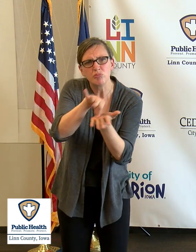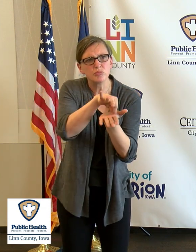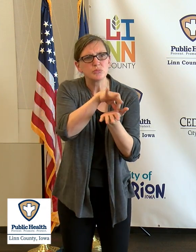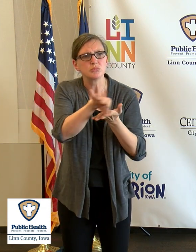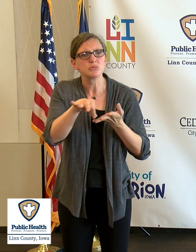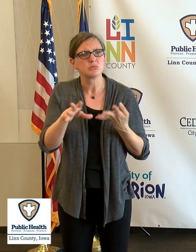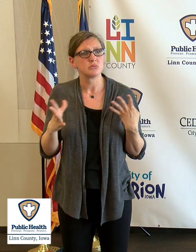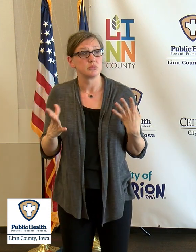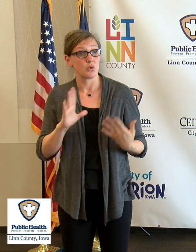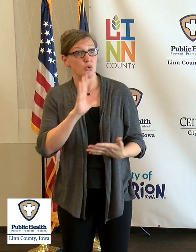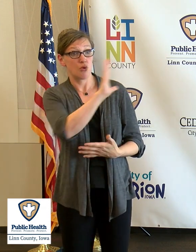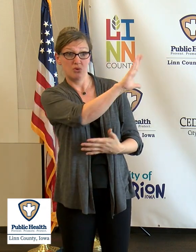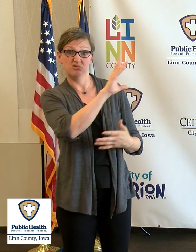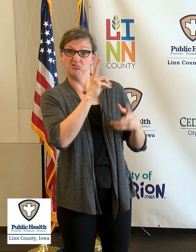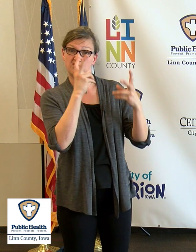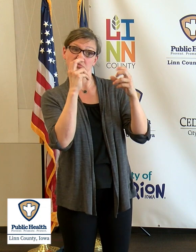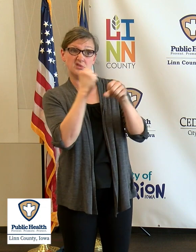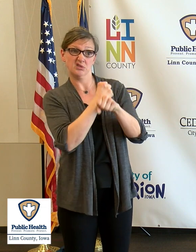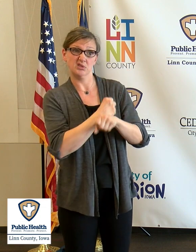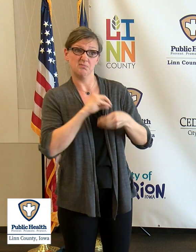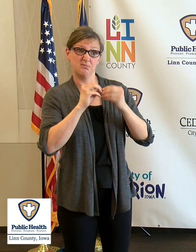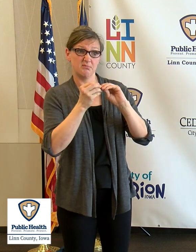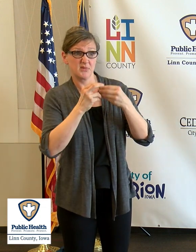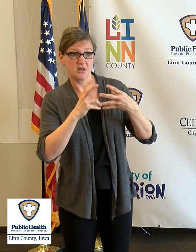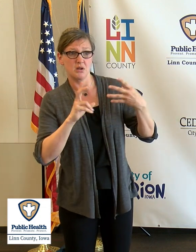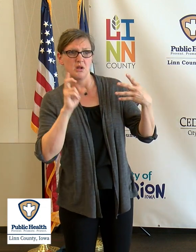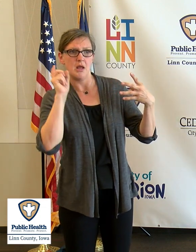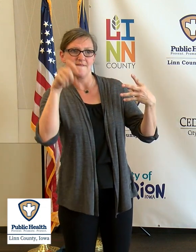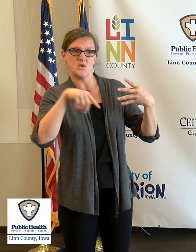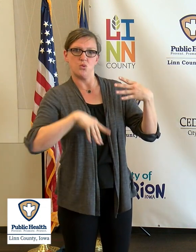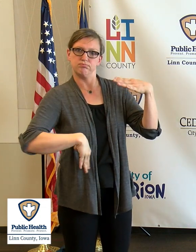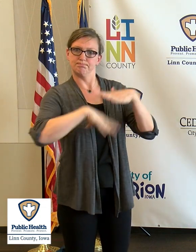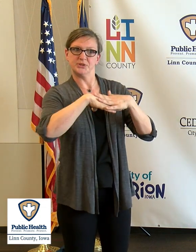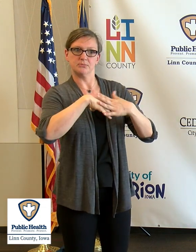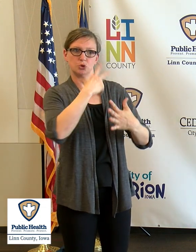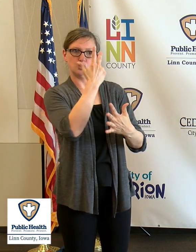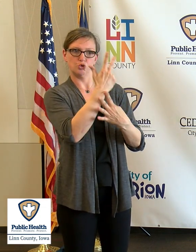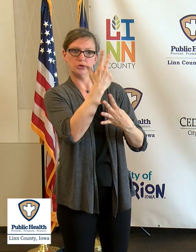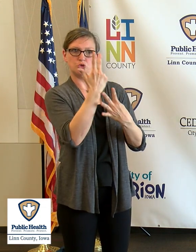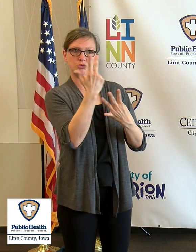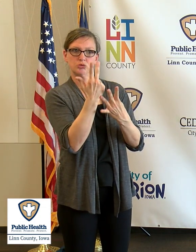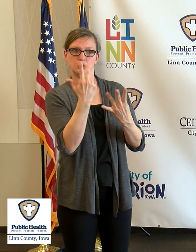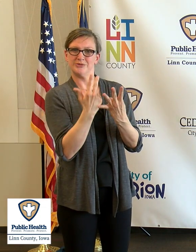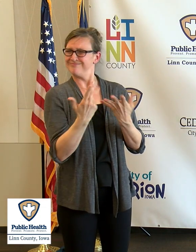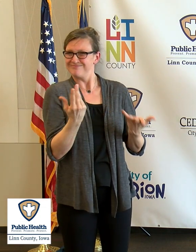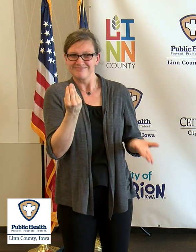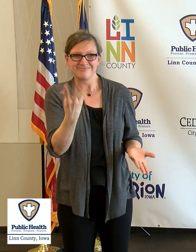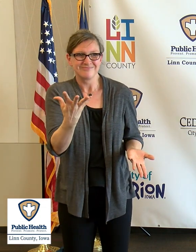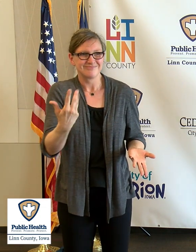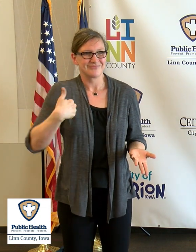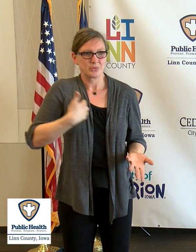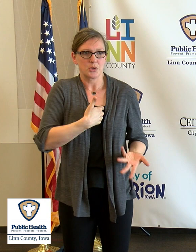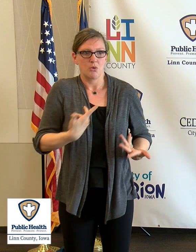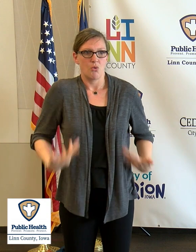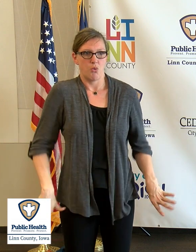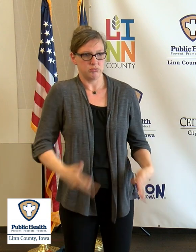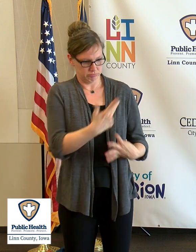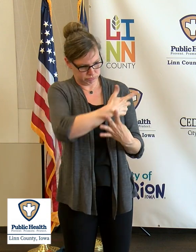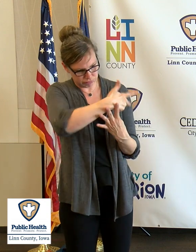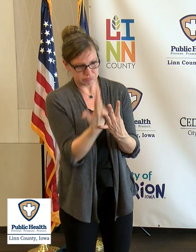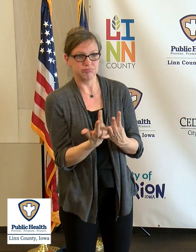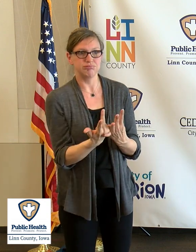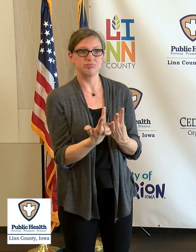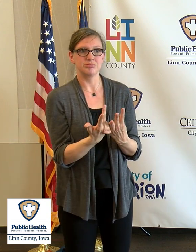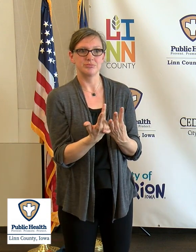County has reached the max, which are 3 points allowed. And as I mentioned earlier,